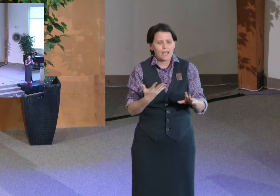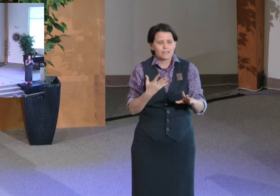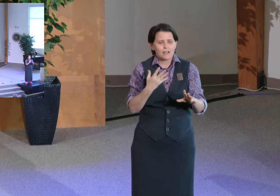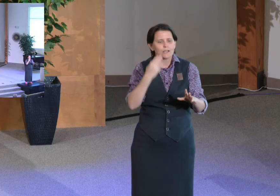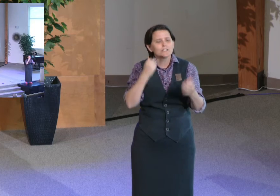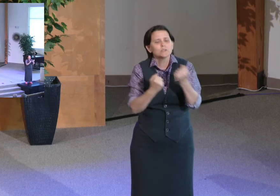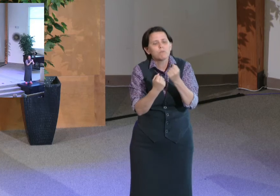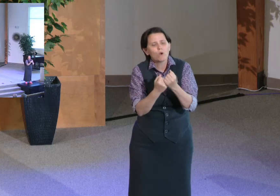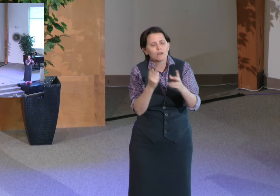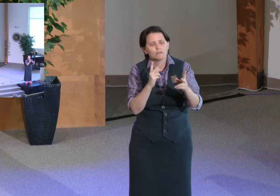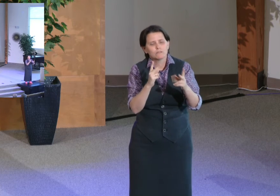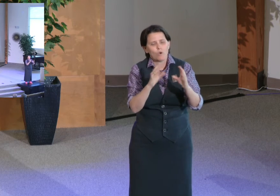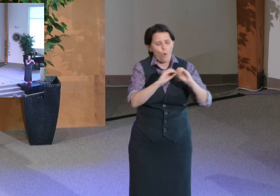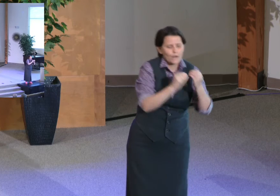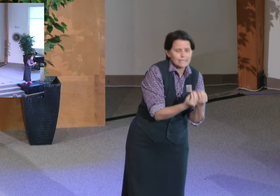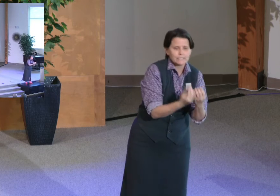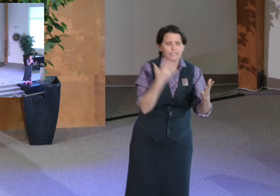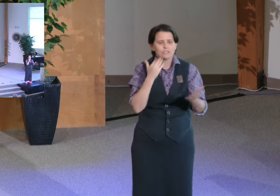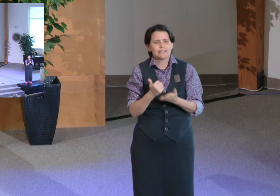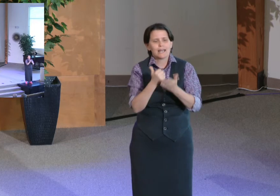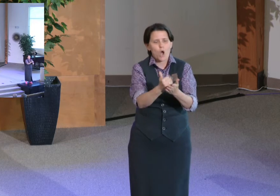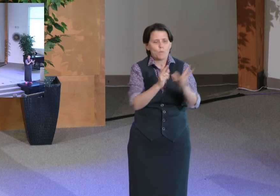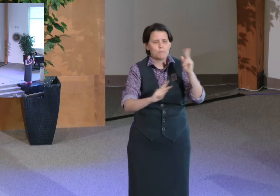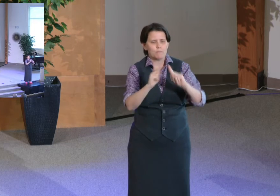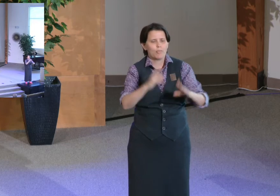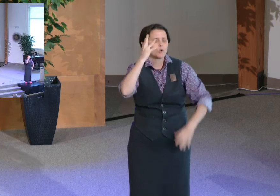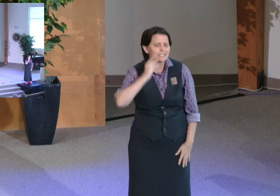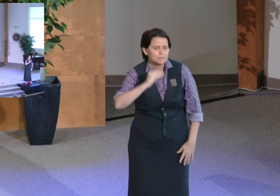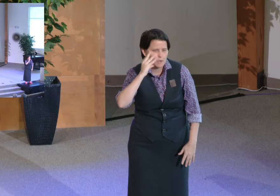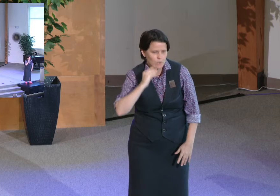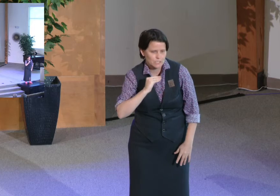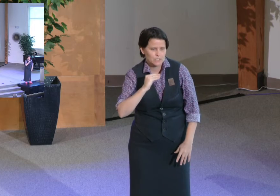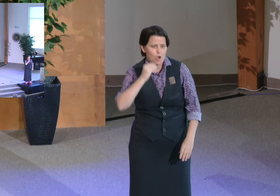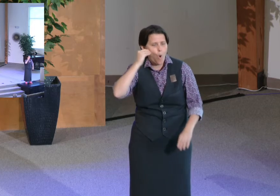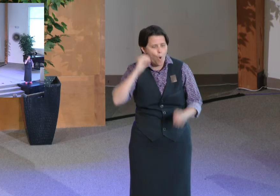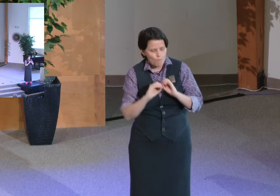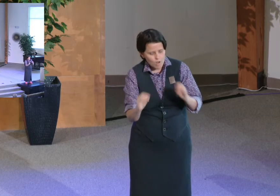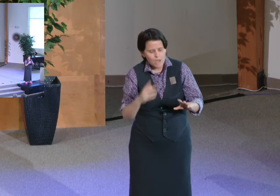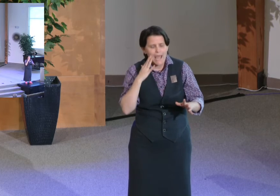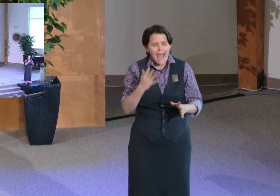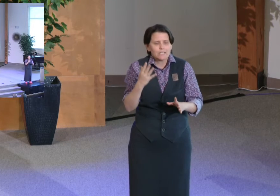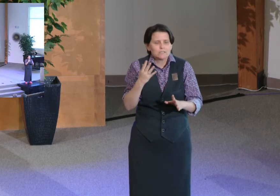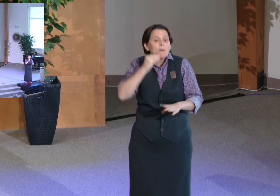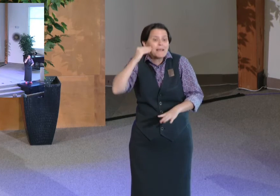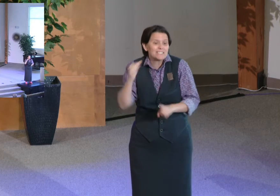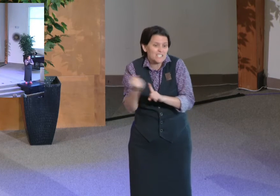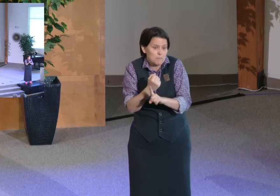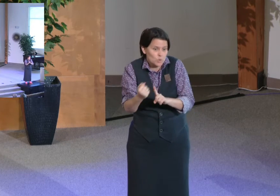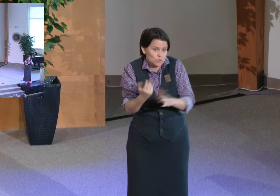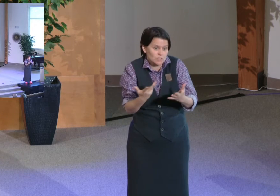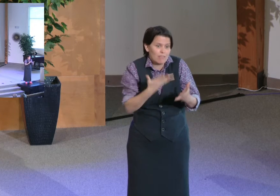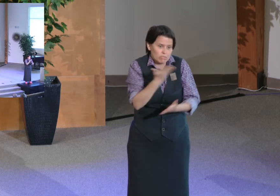resources, we reach out to them. All right, so prayer chaplains. Prayer chaplains are going to be located in